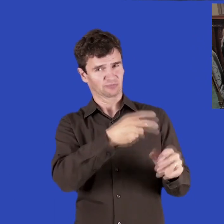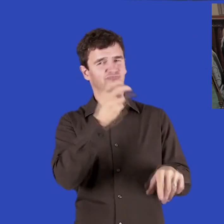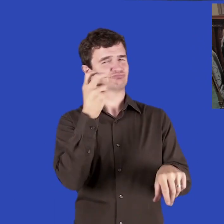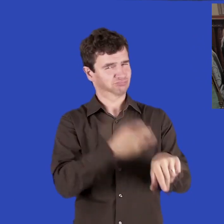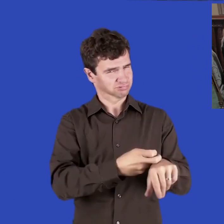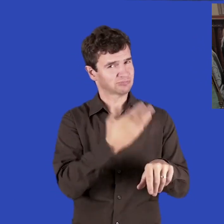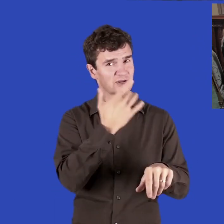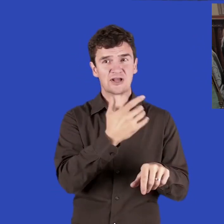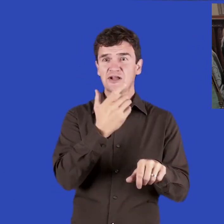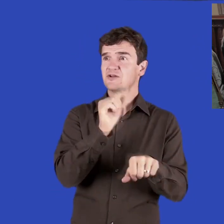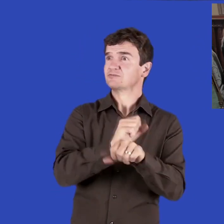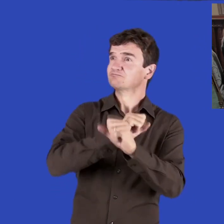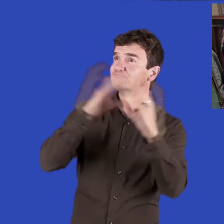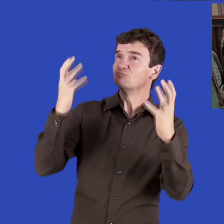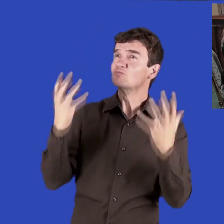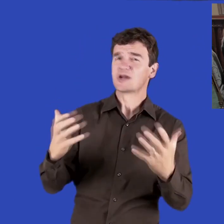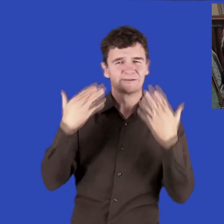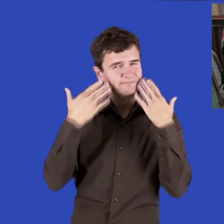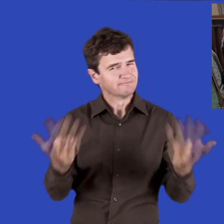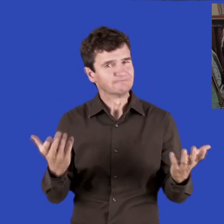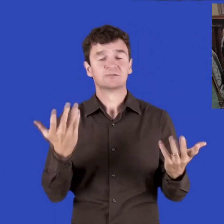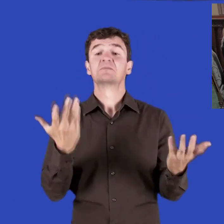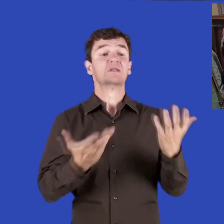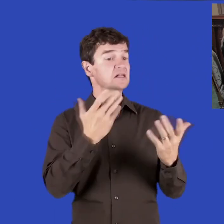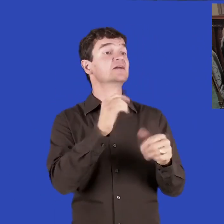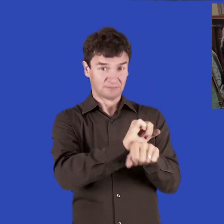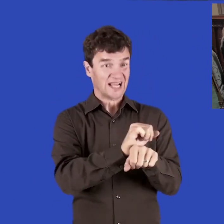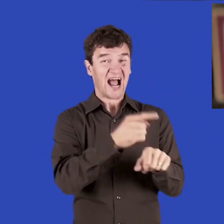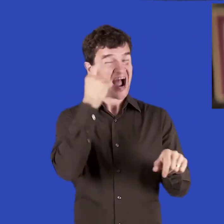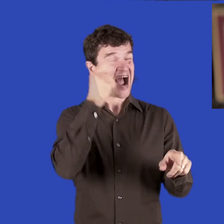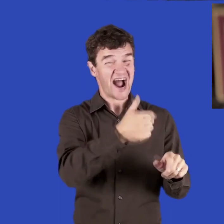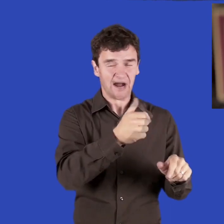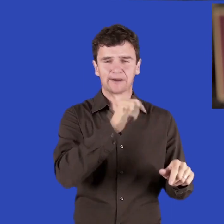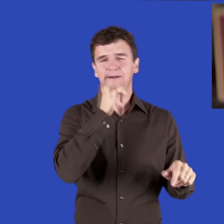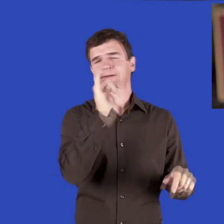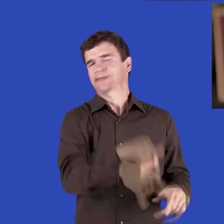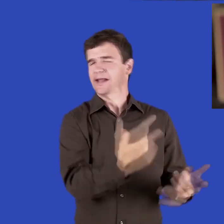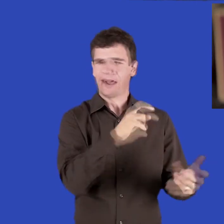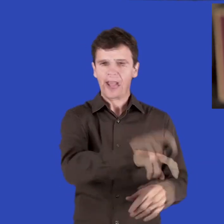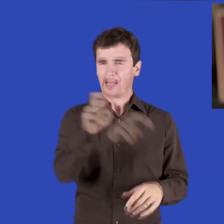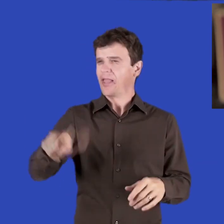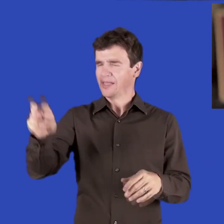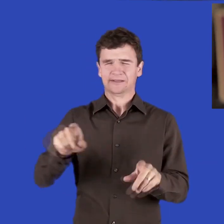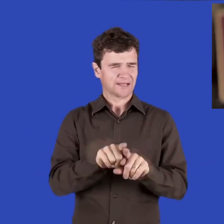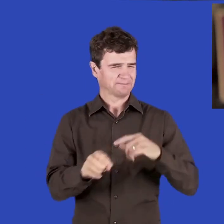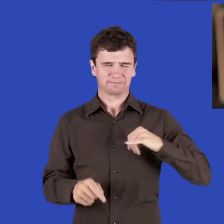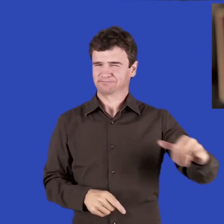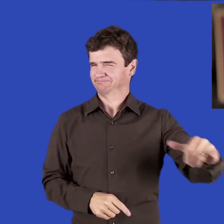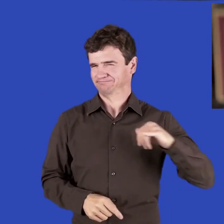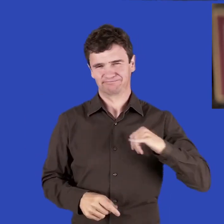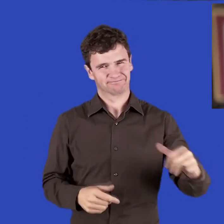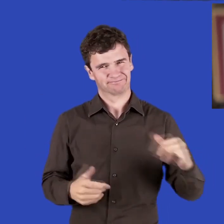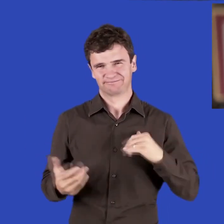estate company. I did a number of things. And looking back, it's difficult when you're a student because you're not